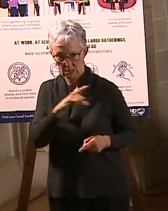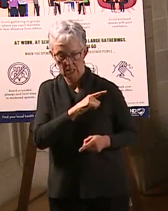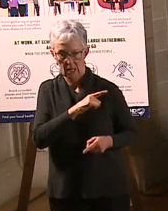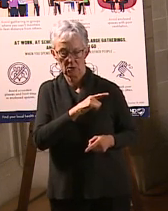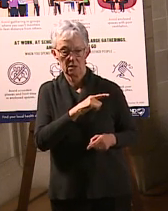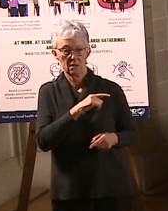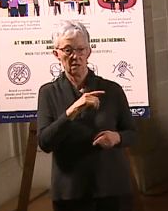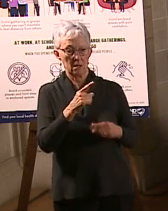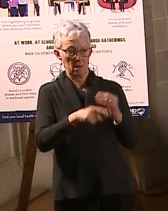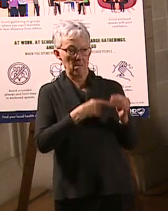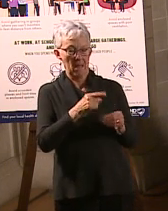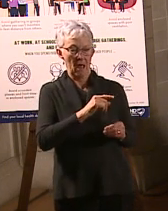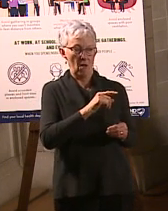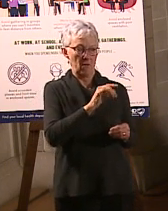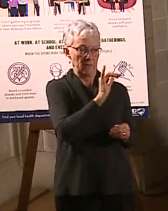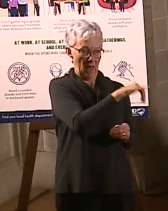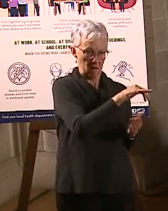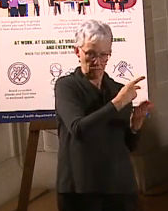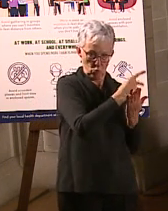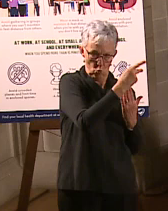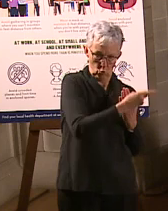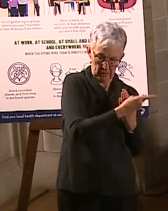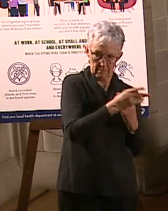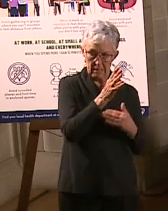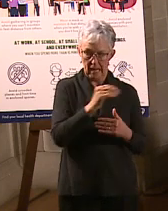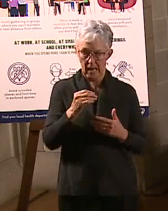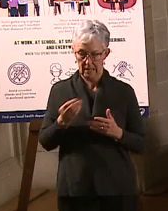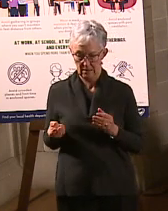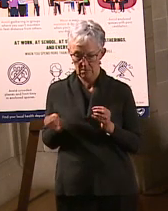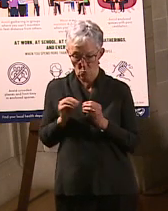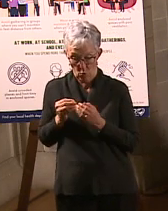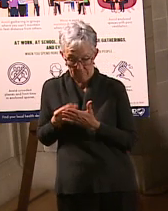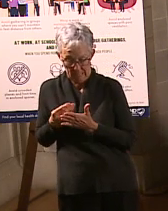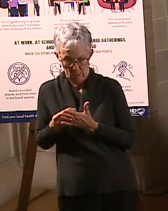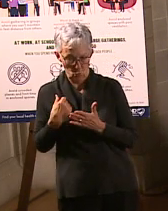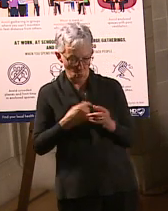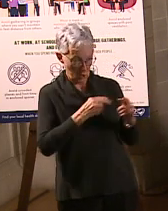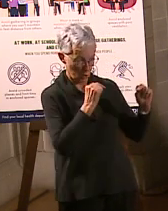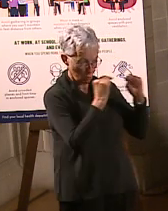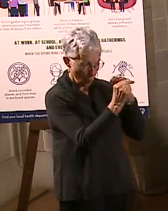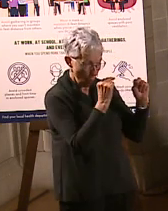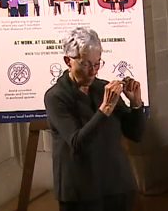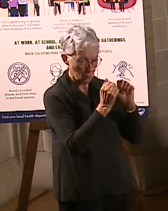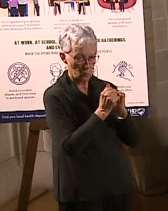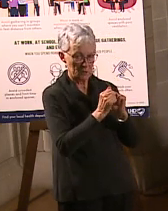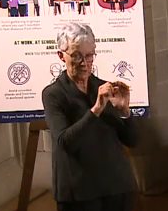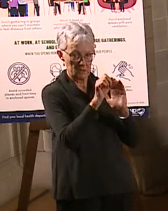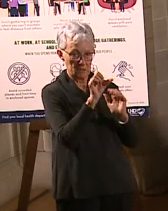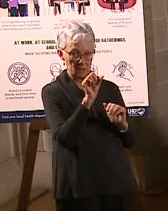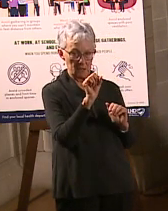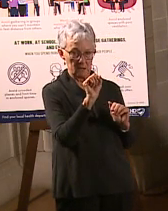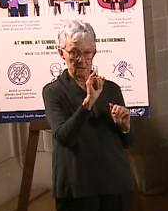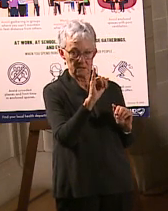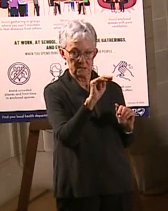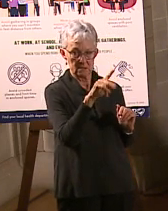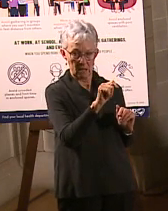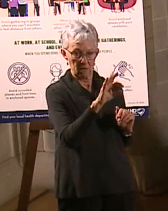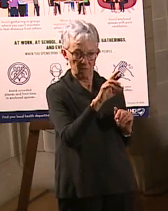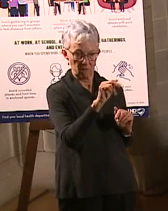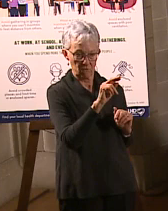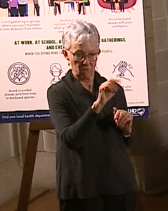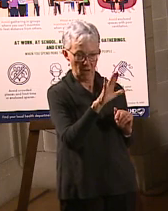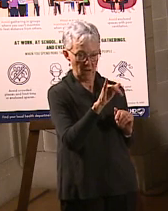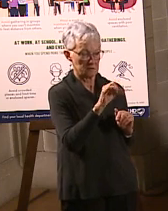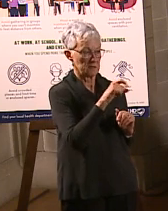about the program and the additional money that we're negotiating with St. Francis to make sure that they can continue to take care of our families here in Nebraska